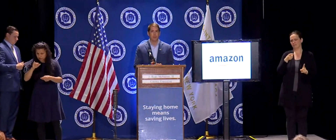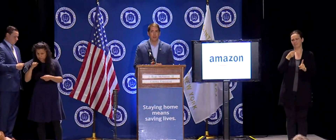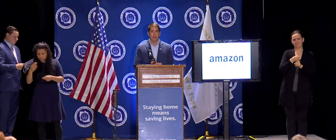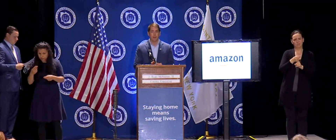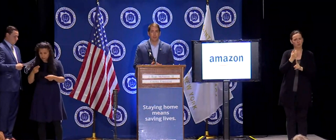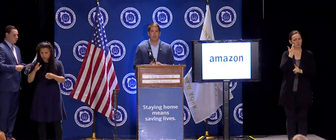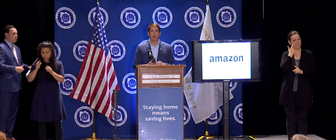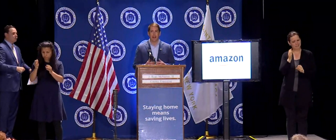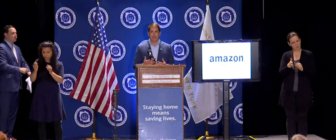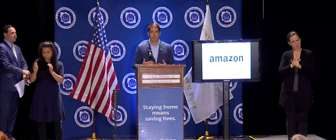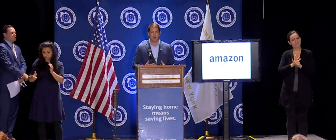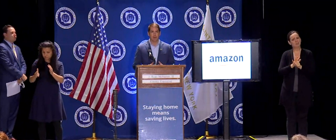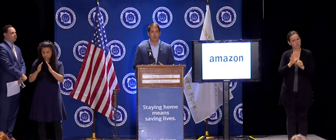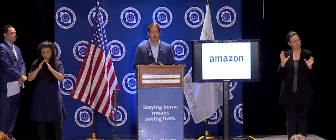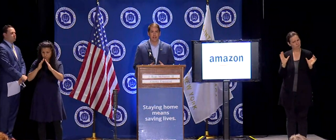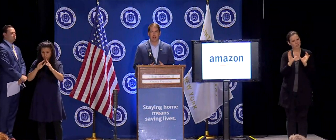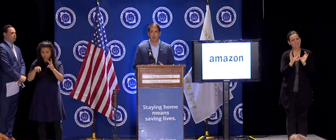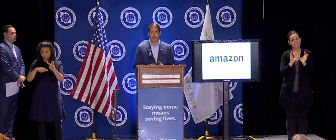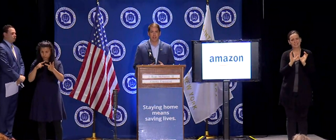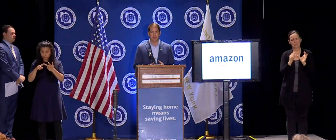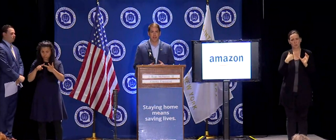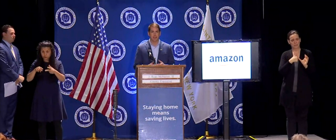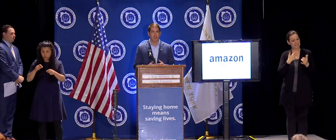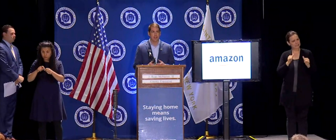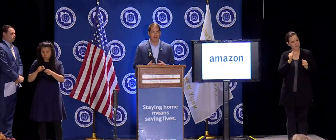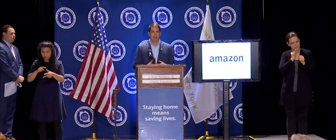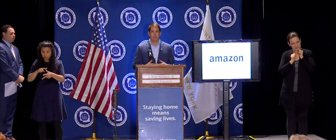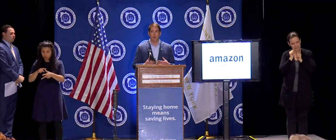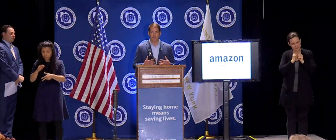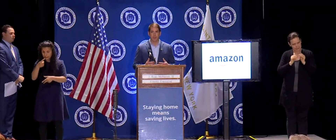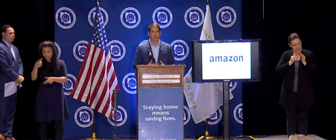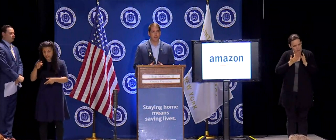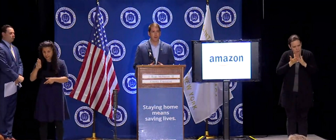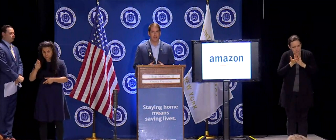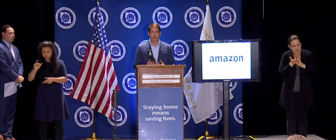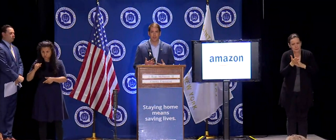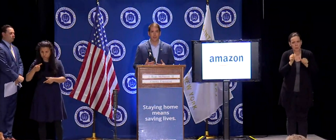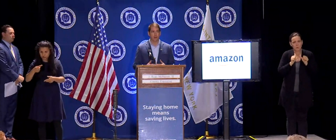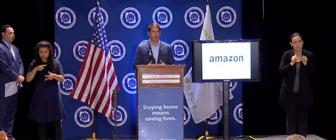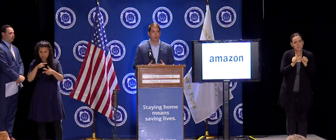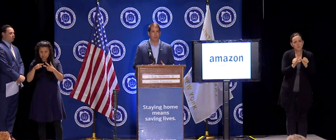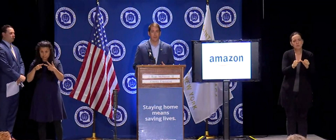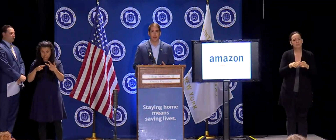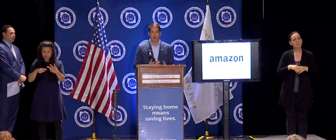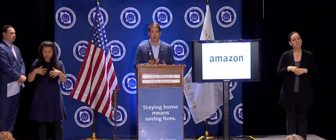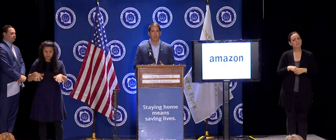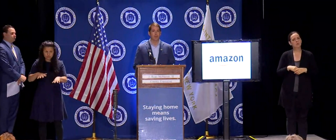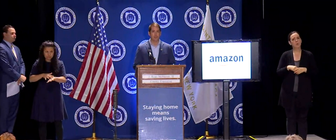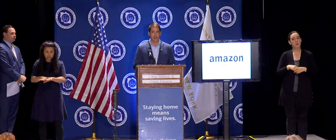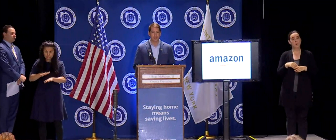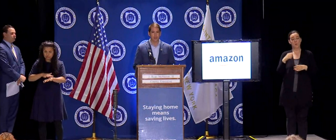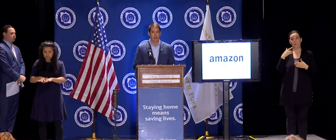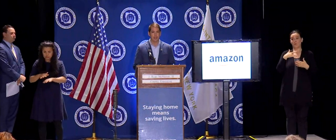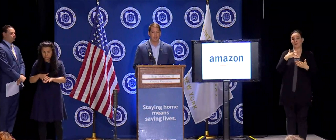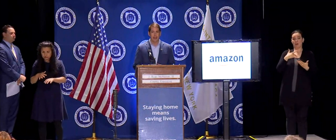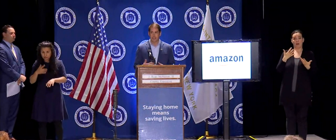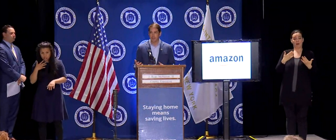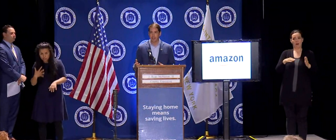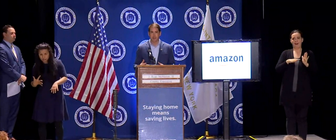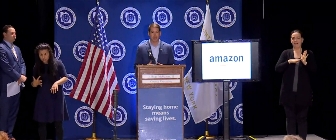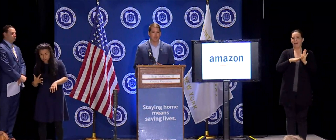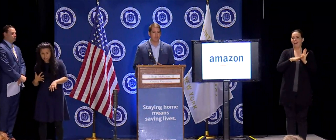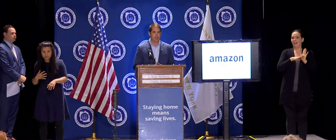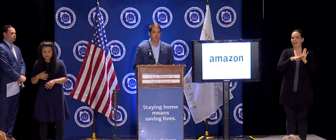to, when people ask about our economic prospects, I think most of us feel we had turned a corner, we were on an upward trajectory